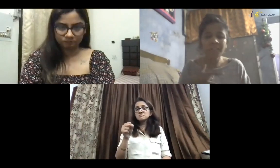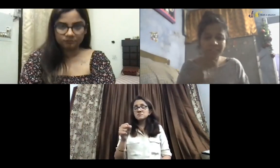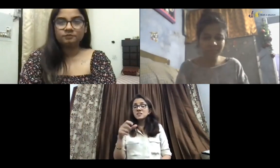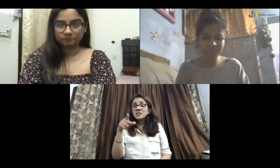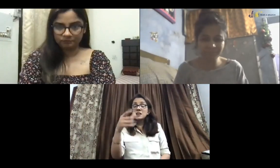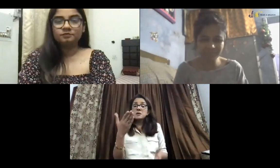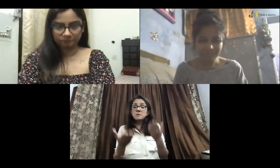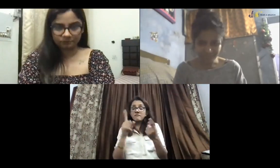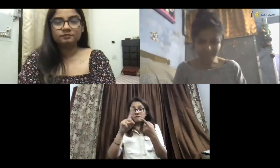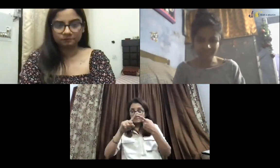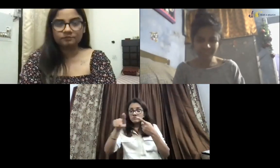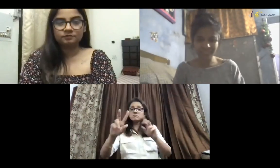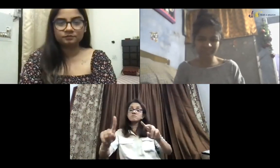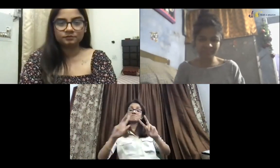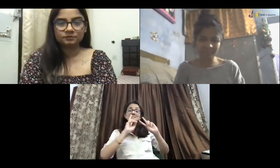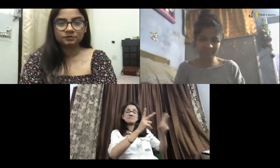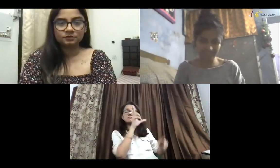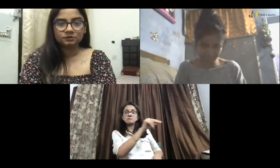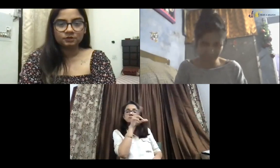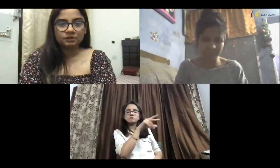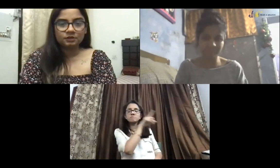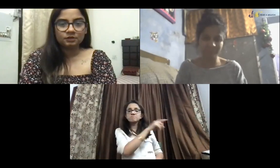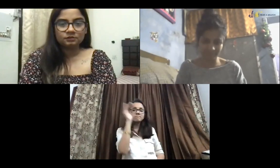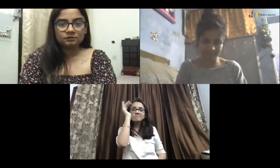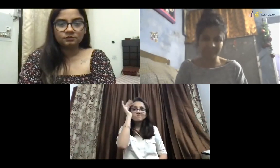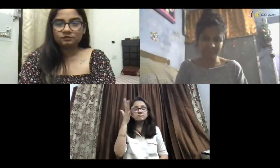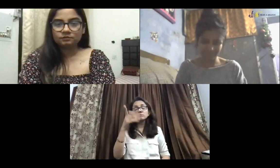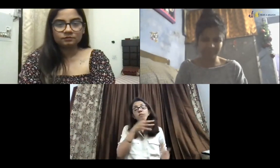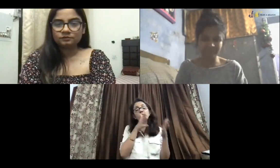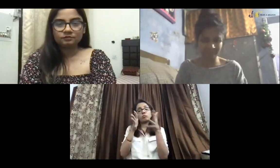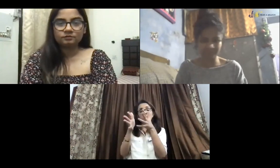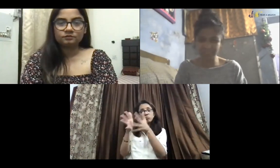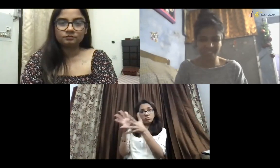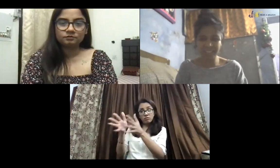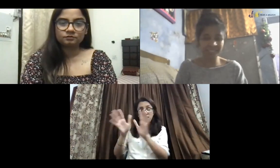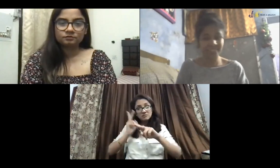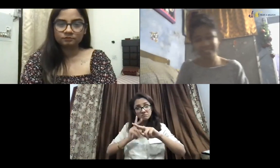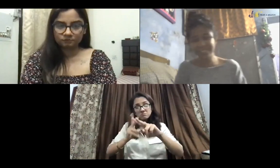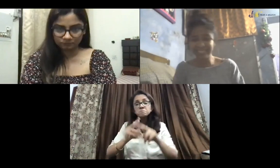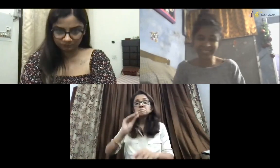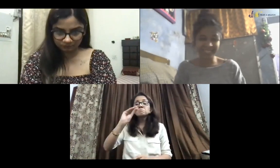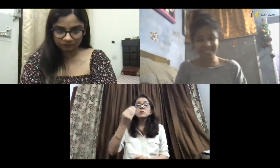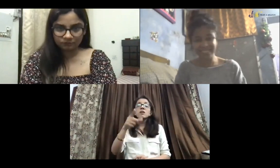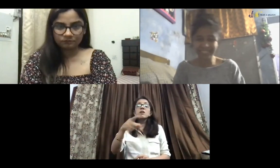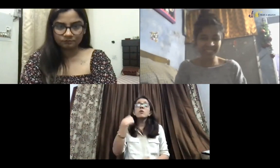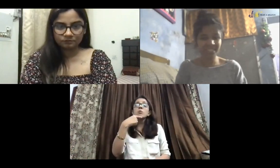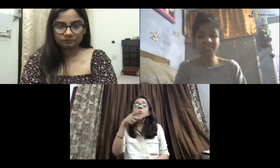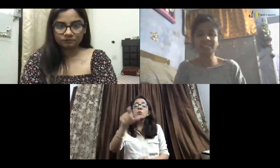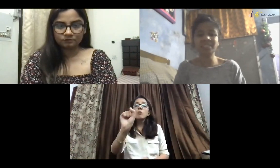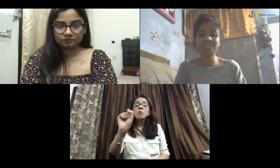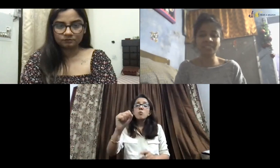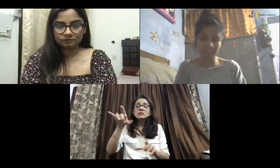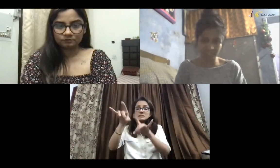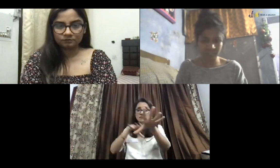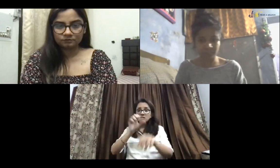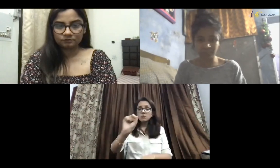But how we can solve in this situation if she is being harassed all the time? So you can, if you will say no and they are not listening to